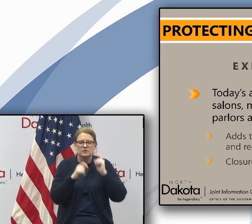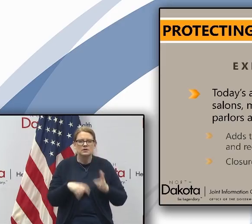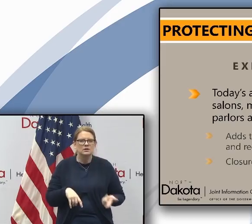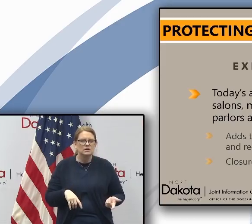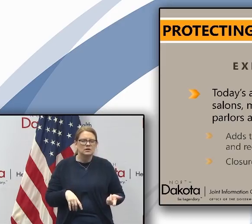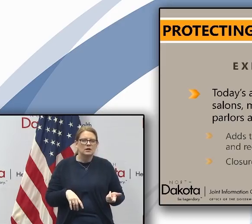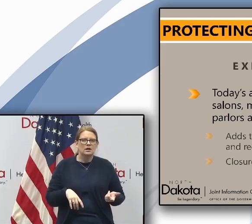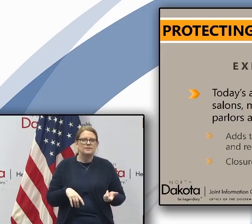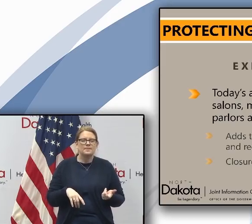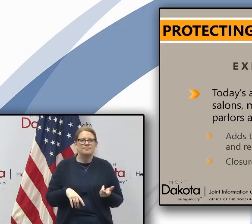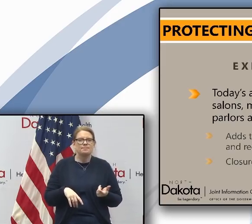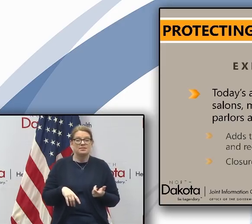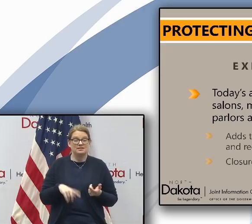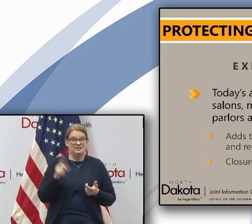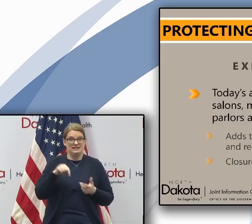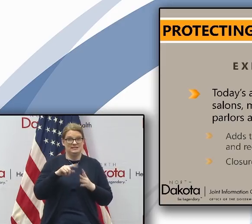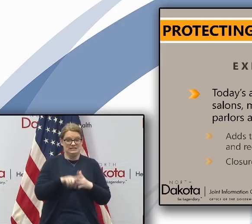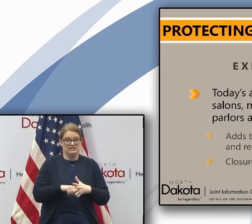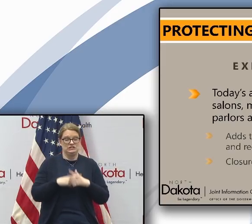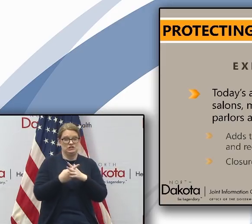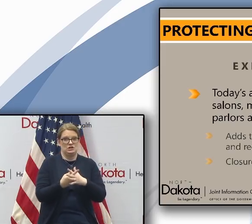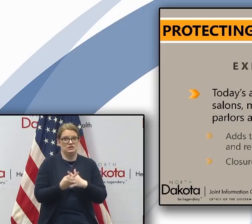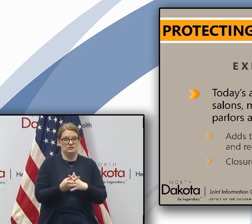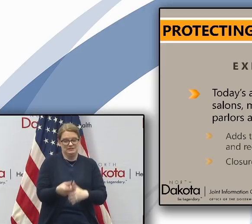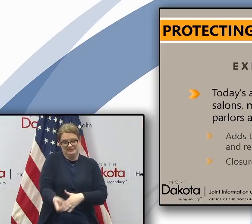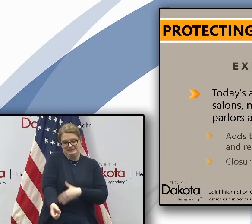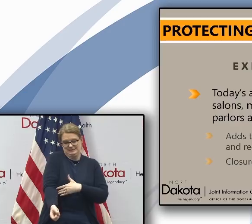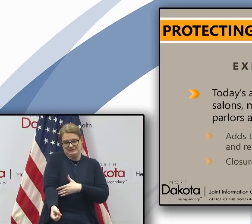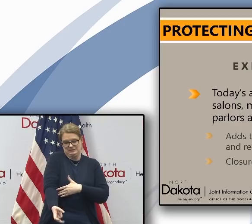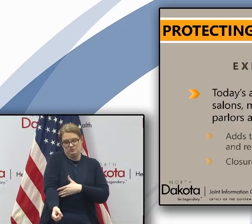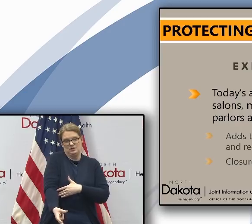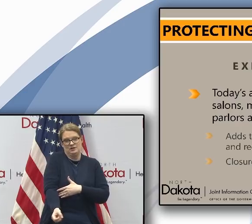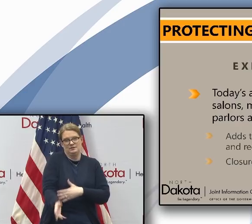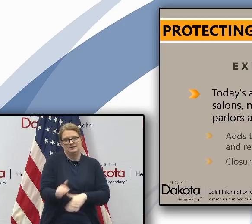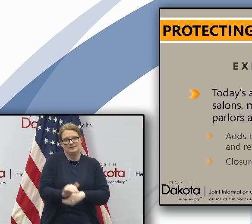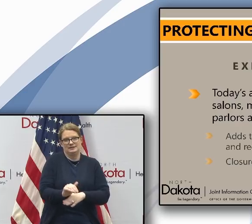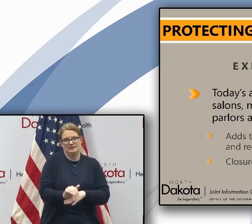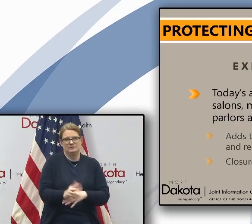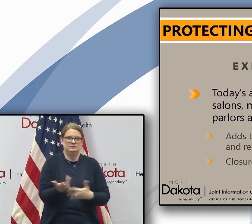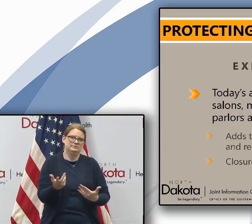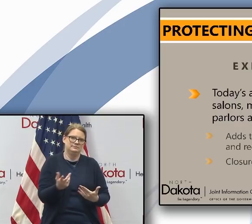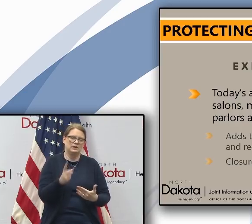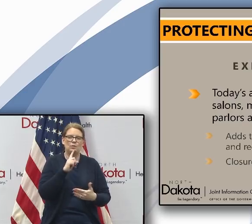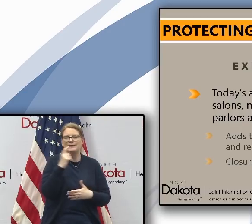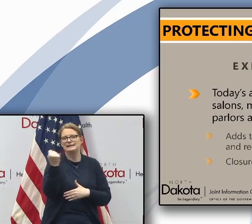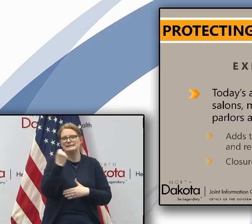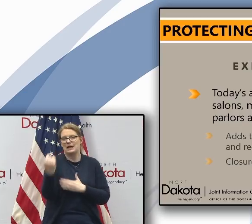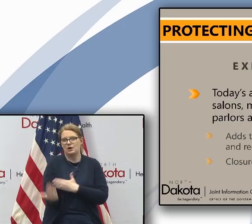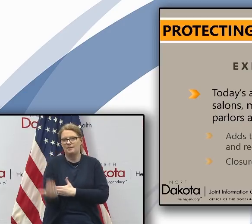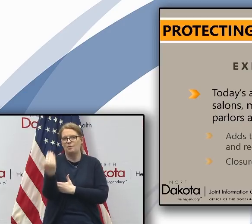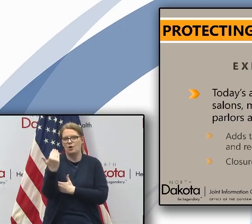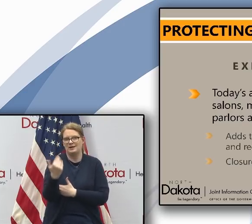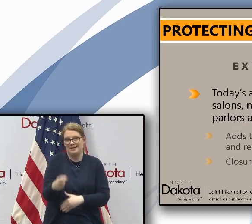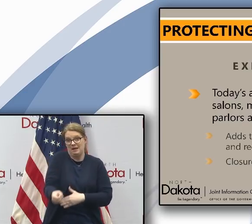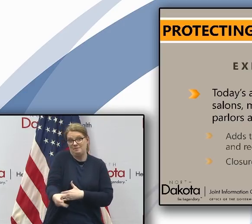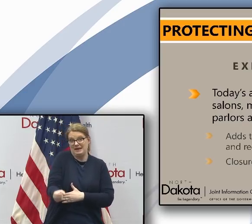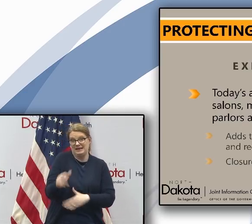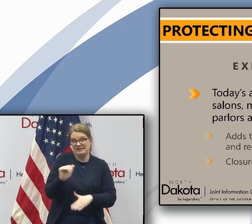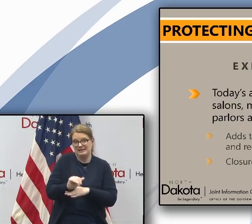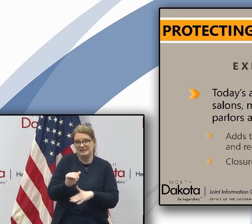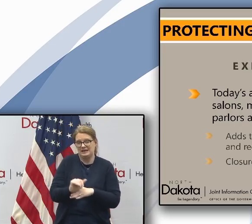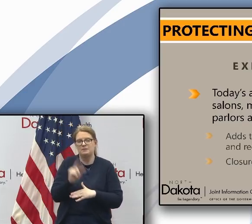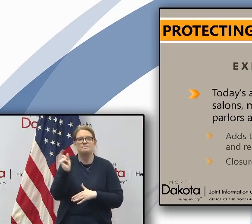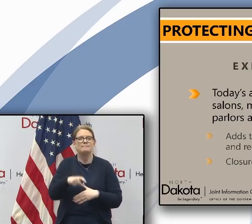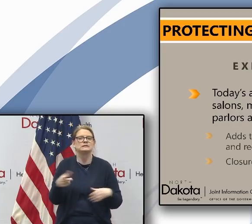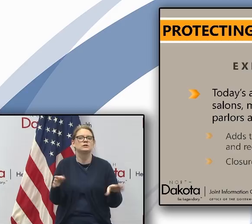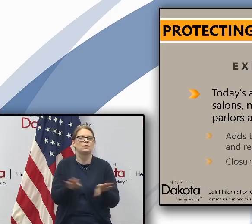order is effective as of 12 a.m. tonight, or I guess 12 a.m. is technically Saturday morning, but midnight tonight is the way to think about